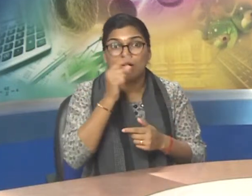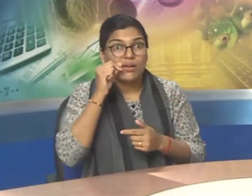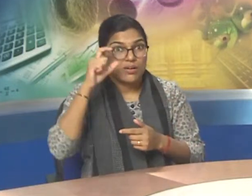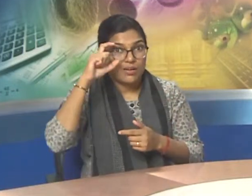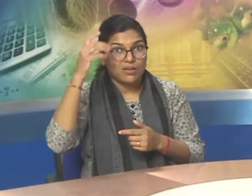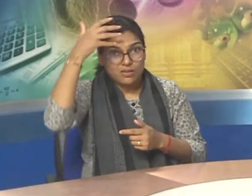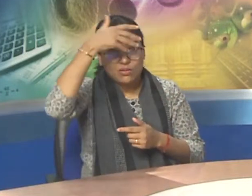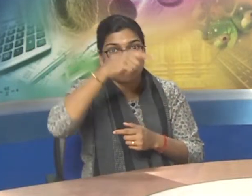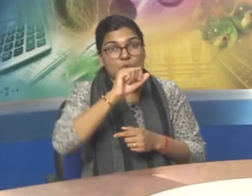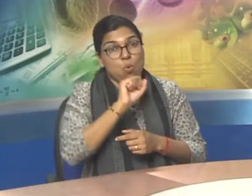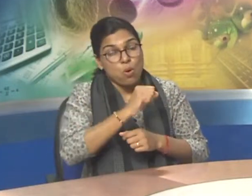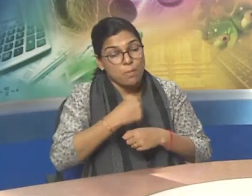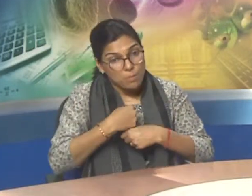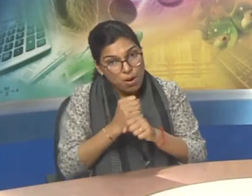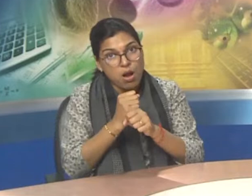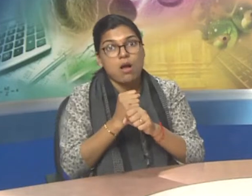So even nowadays,